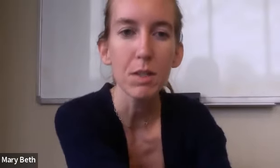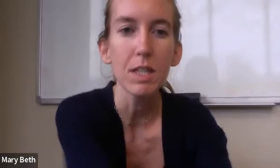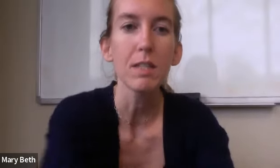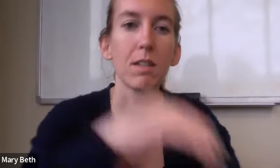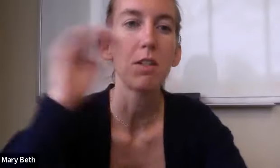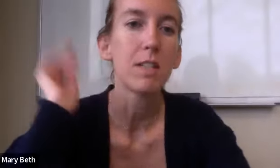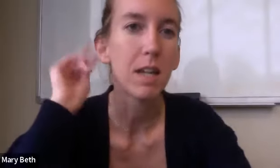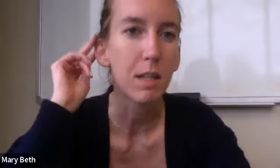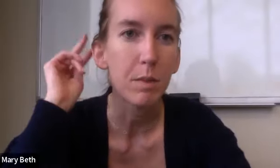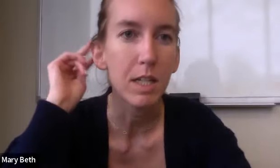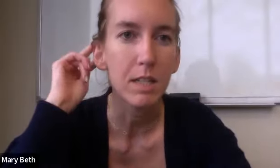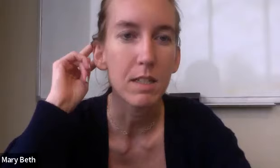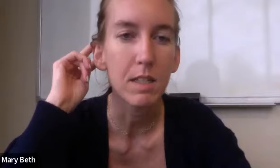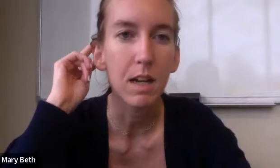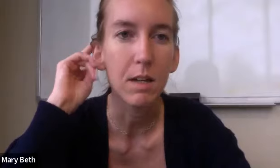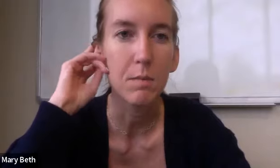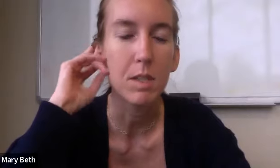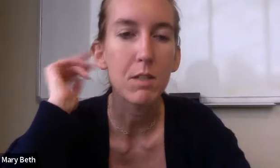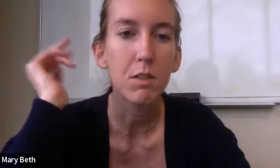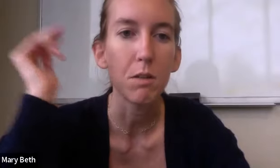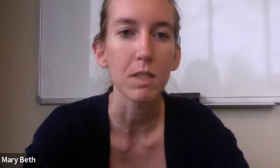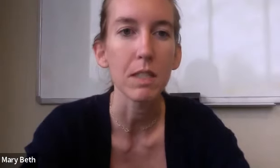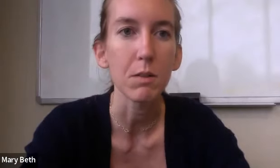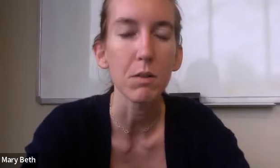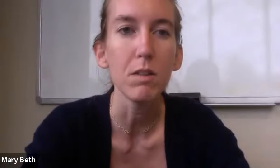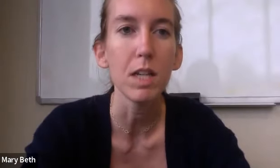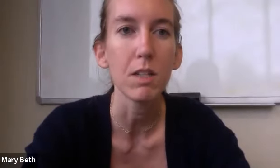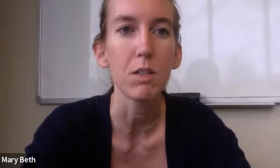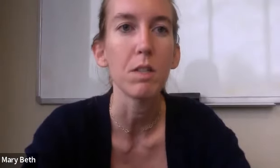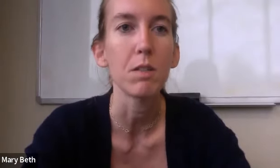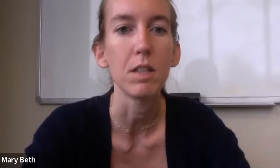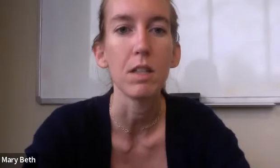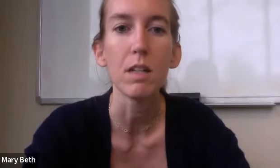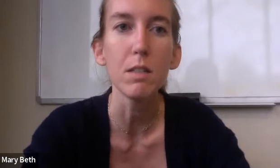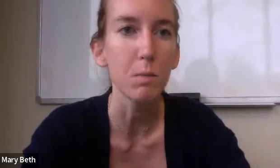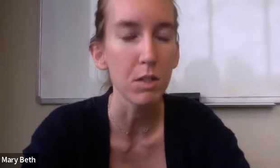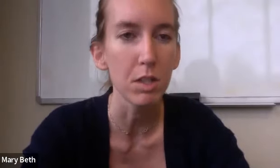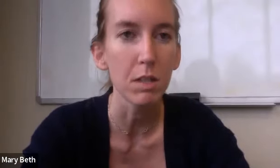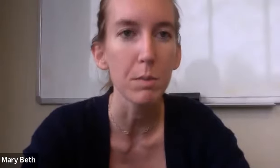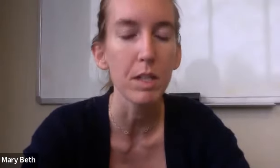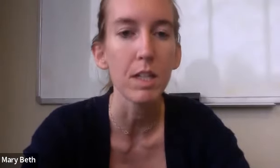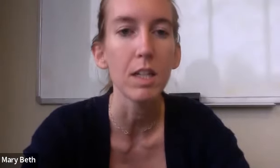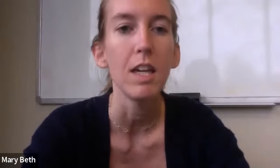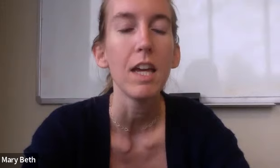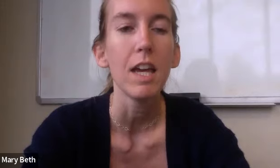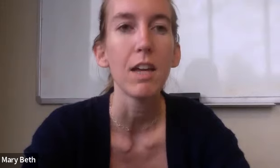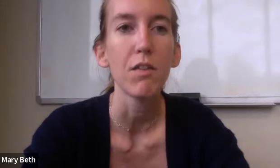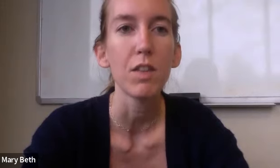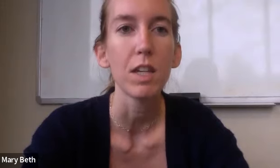us because she's had implants since she was little, and she went to a lot of speech therapy, And I feel like